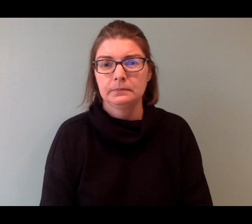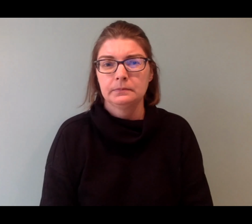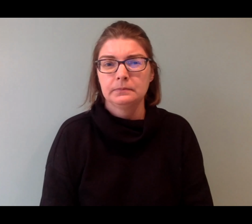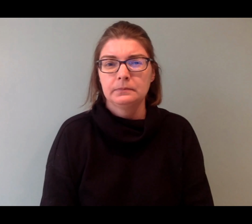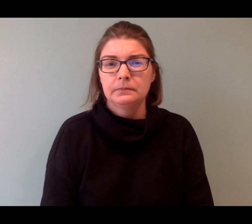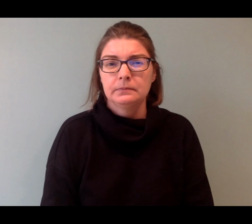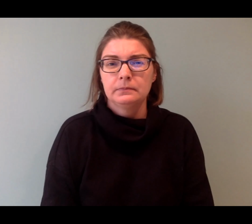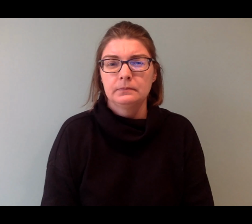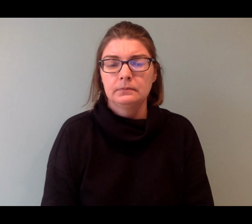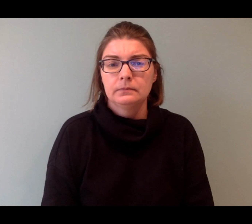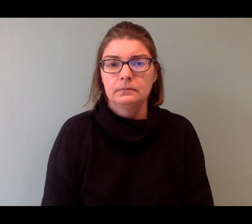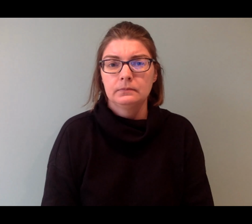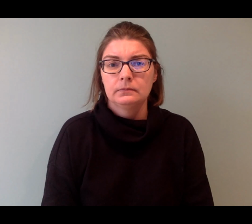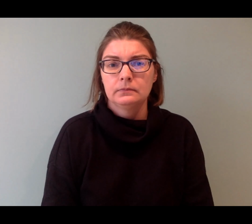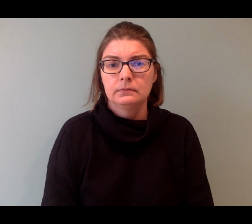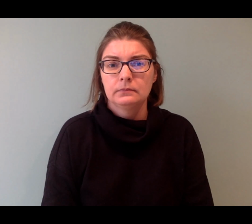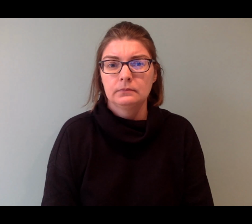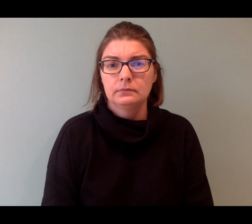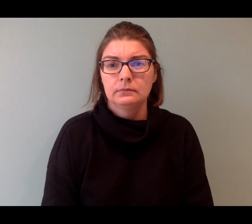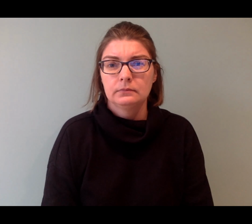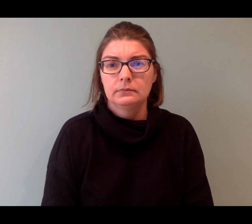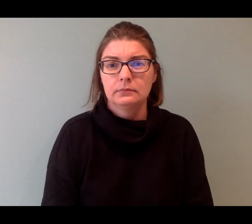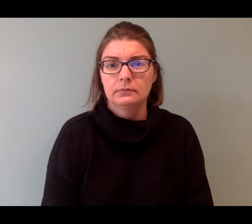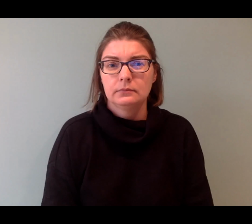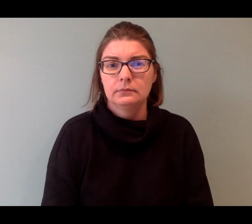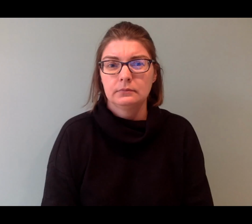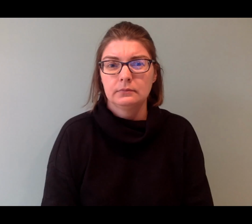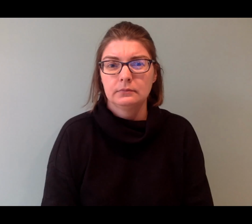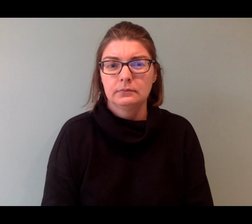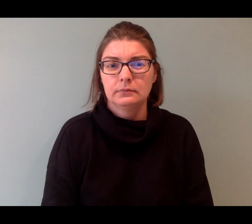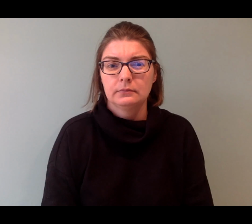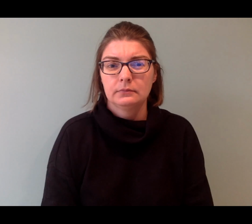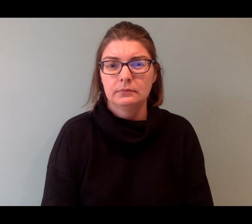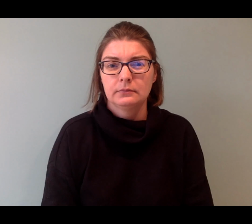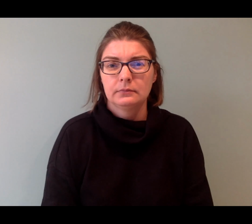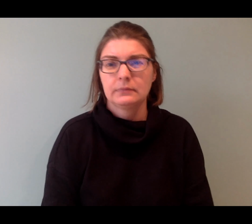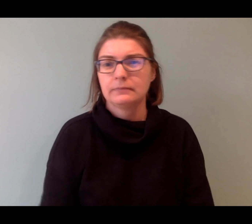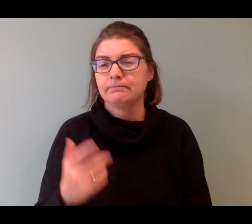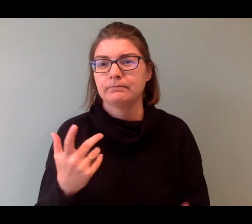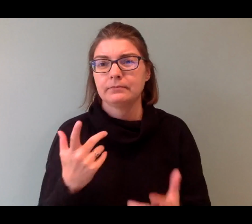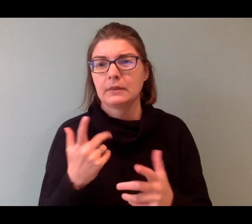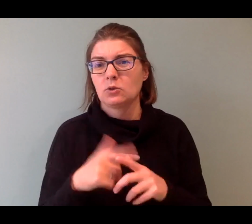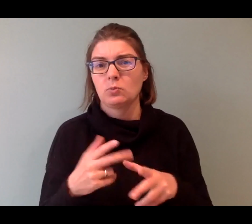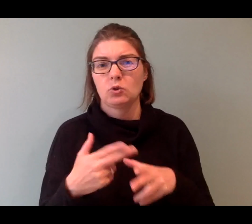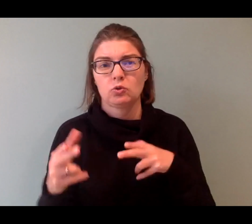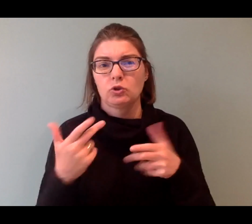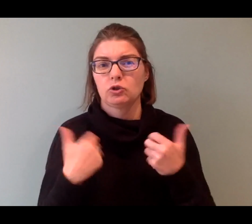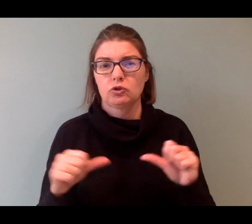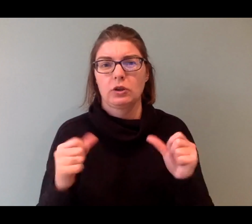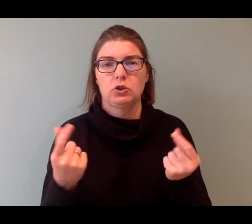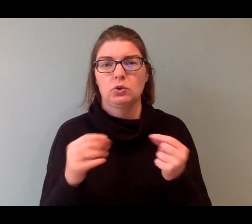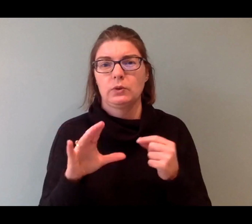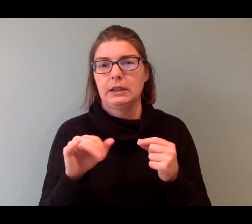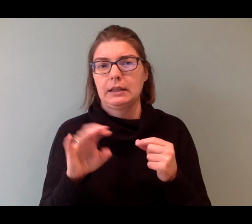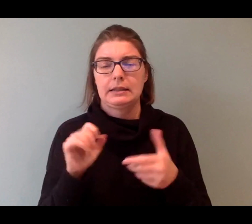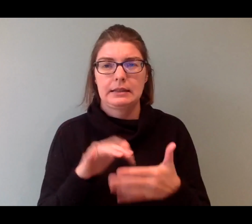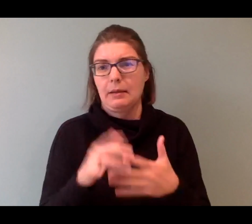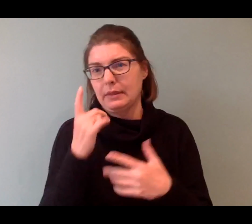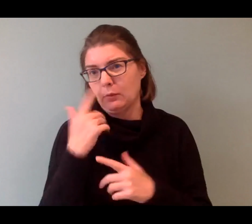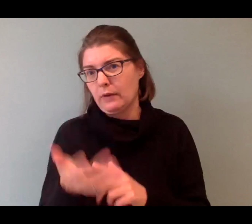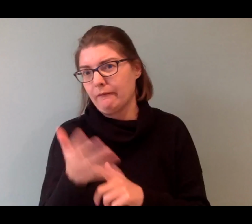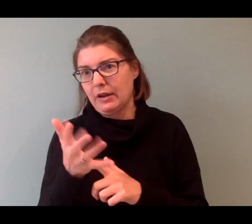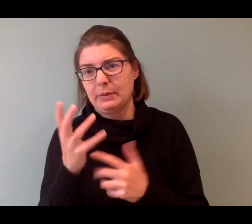You know what? I'm realizing it might be a bit quick for us to try and do the case study with how much time